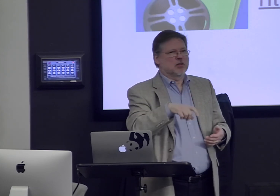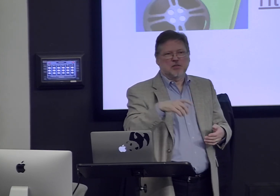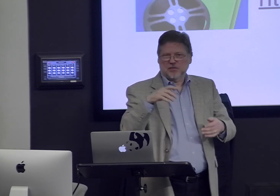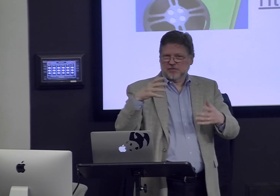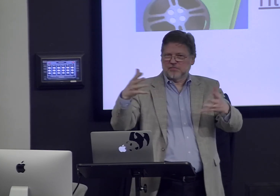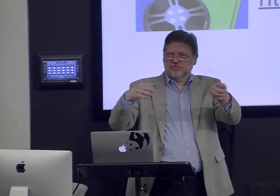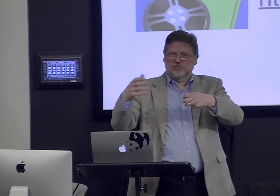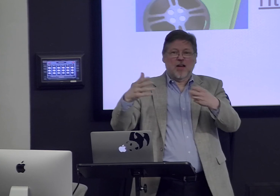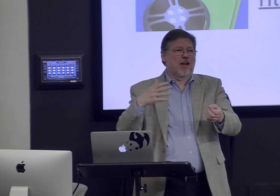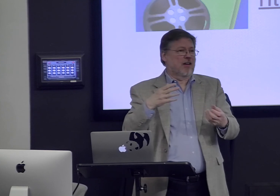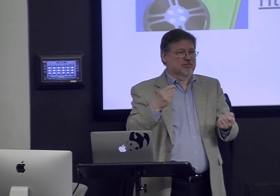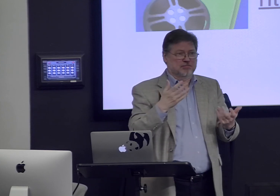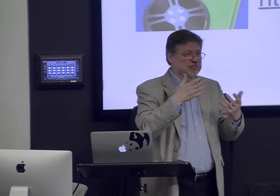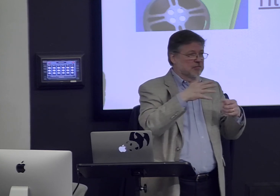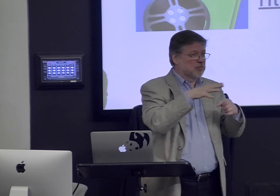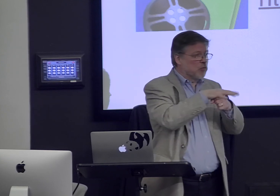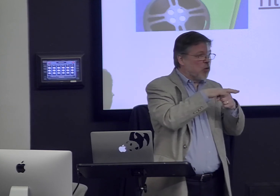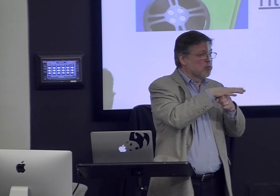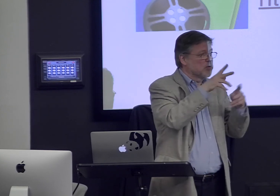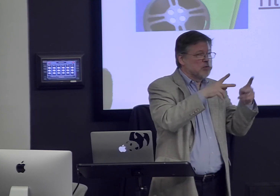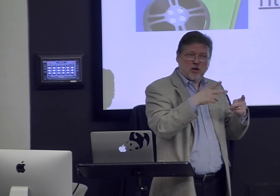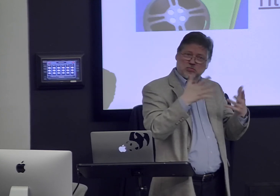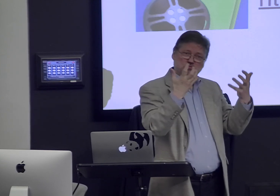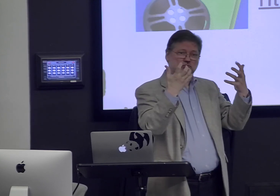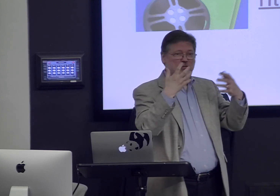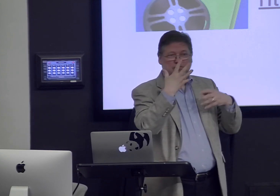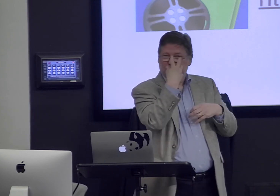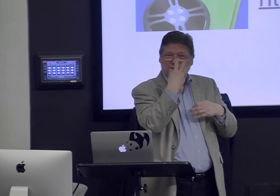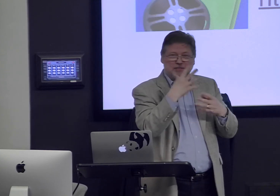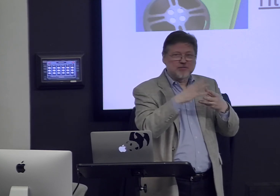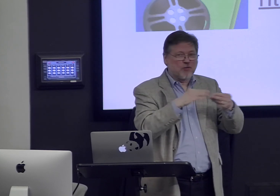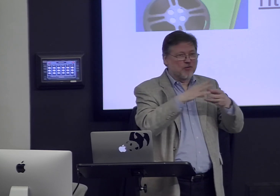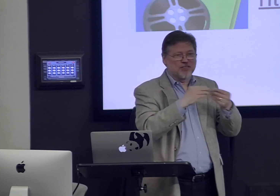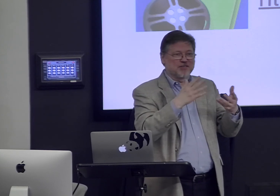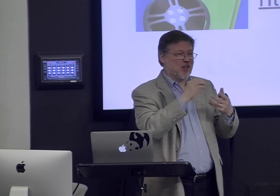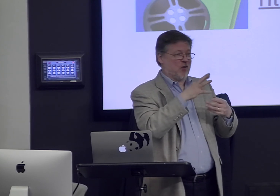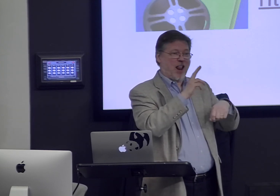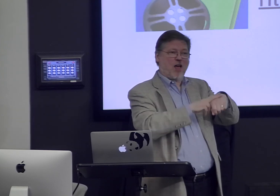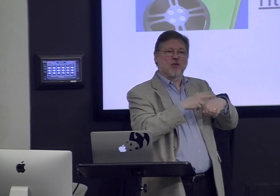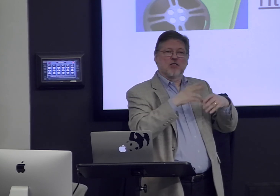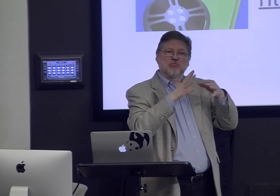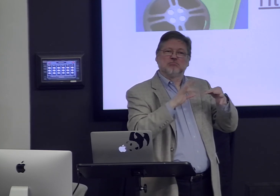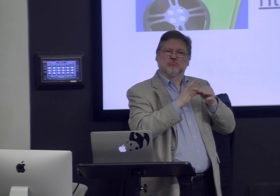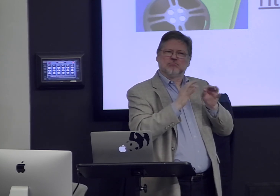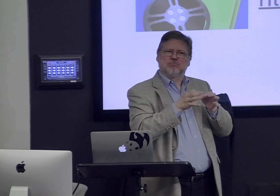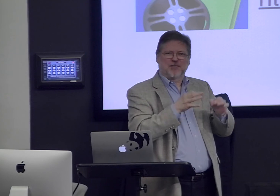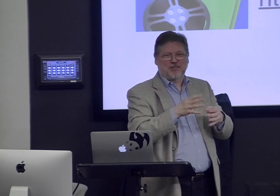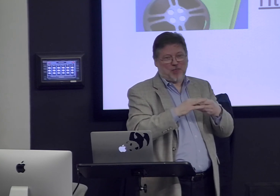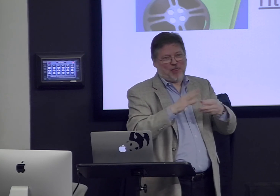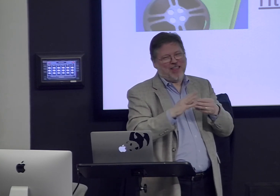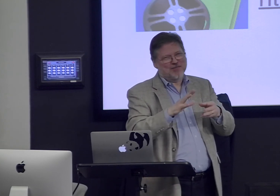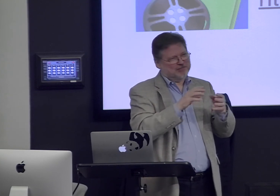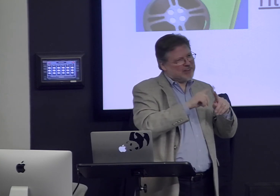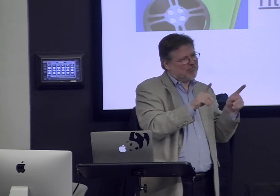Gallaudet library there is a great deal of video footage that's available from decades where